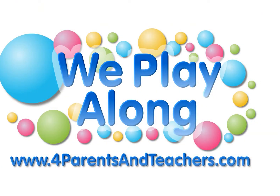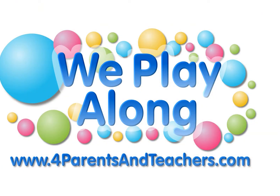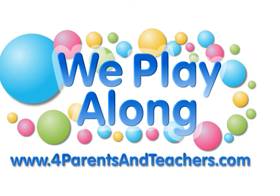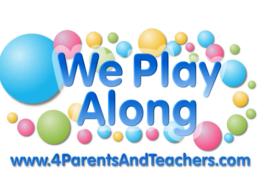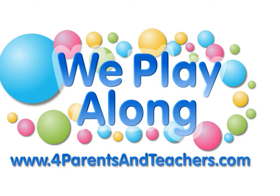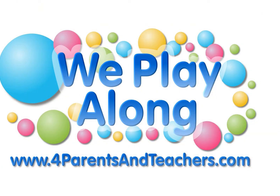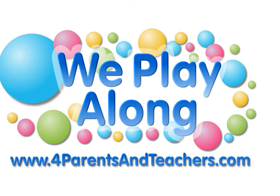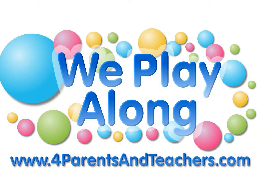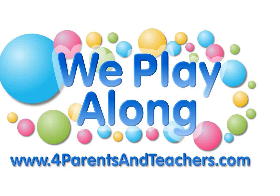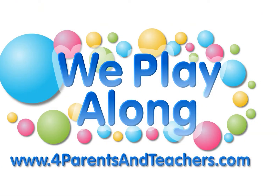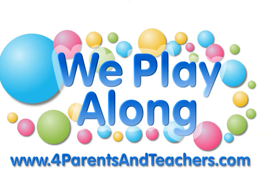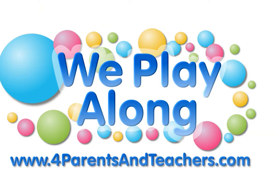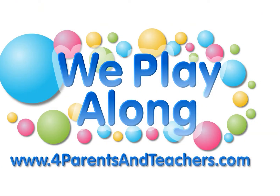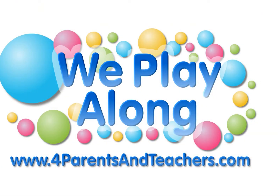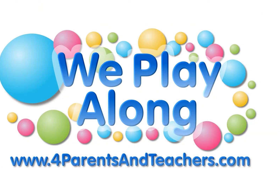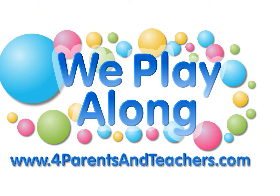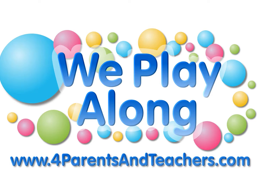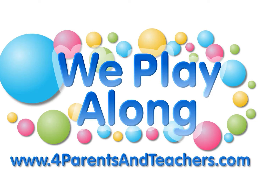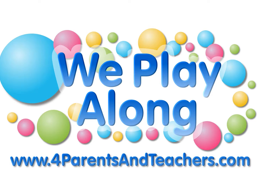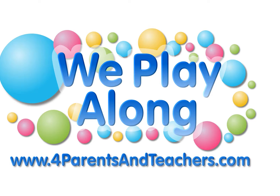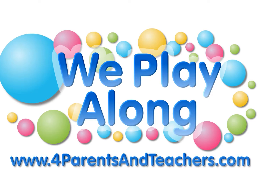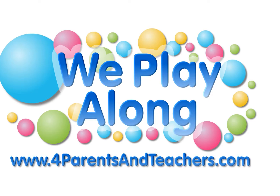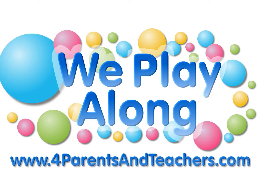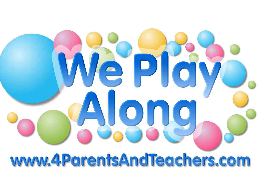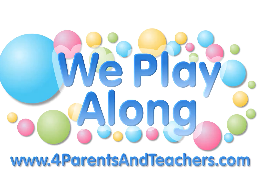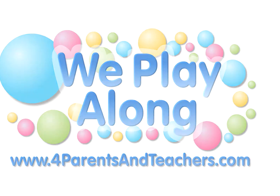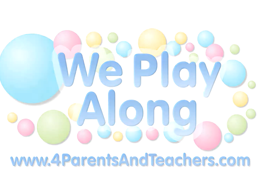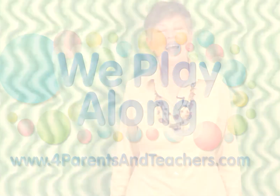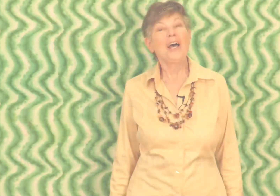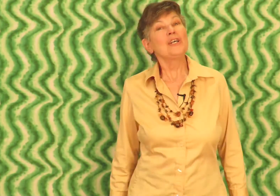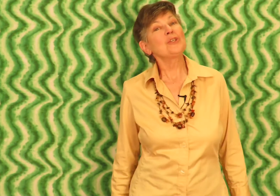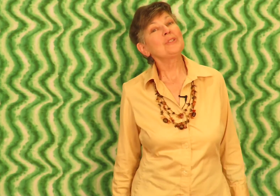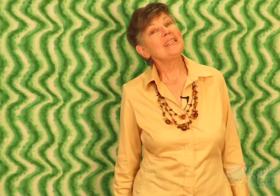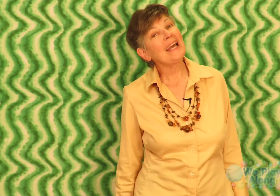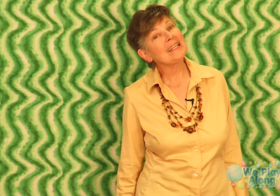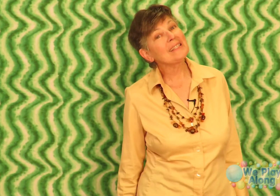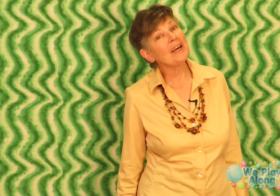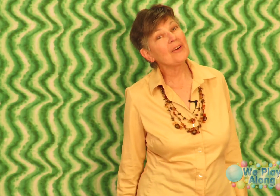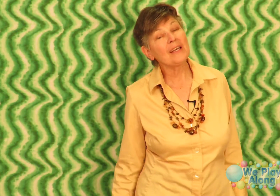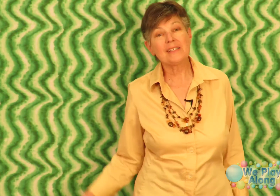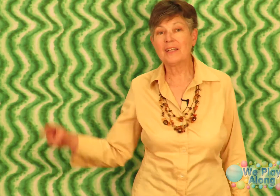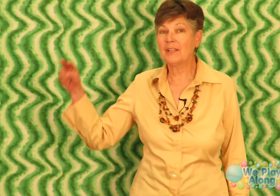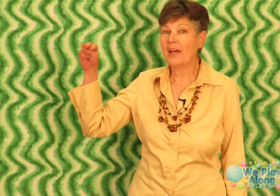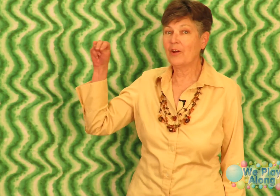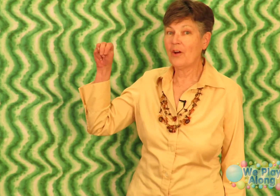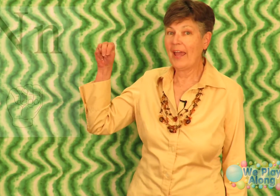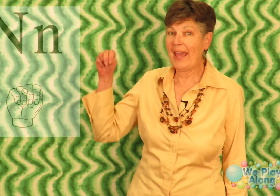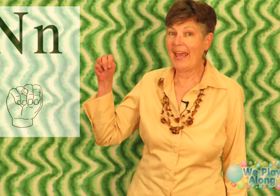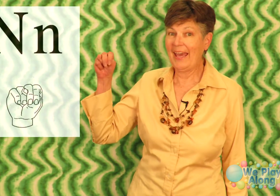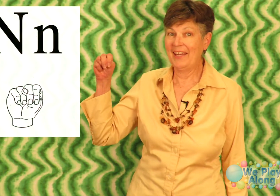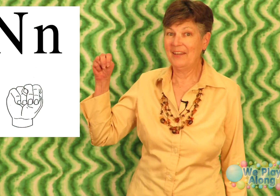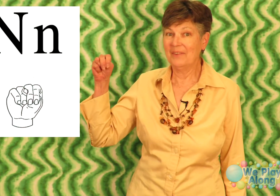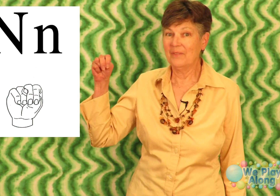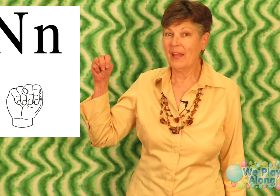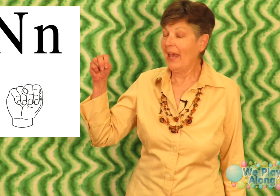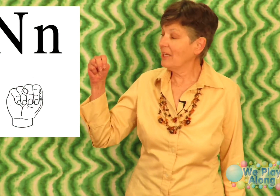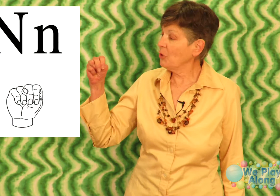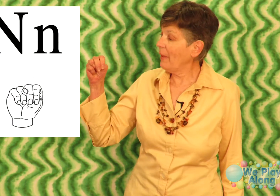along. Play, play, play along. Come on and play along. So today's letter is the letter N. And to make